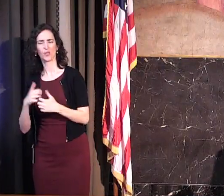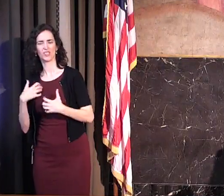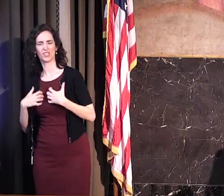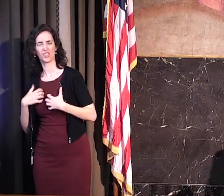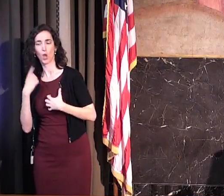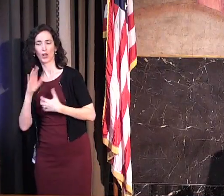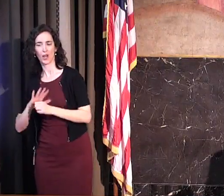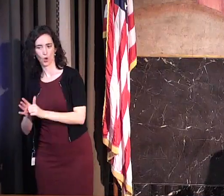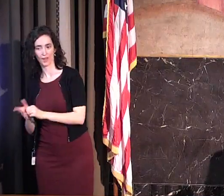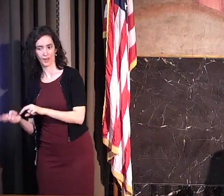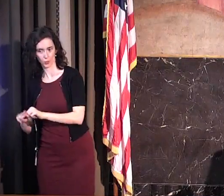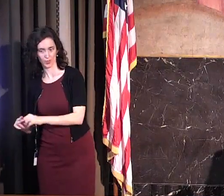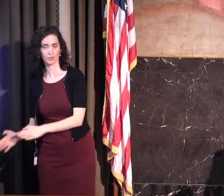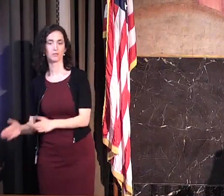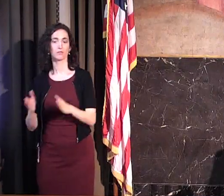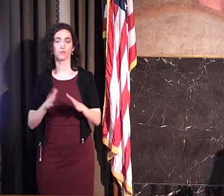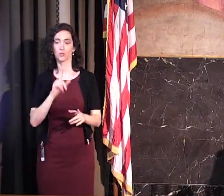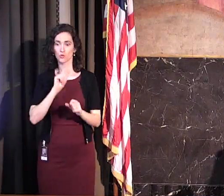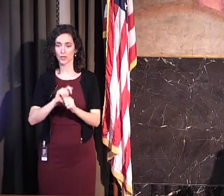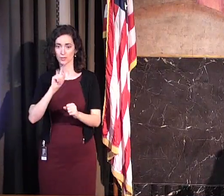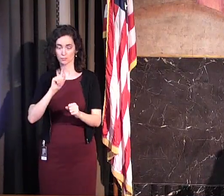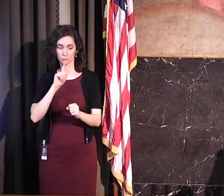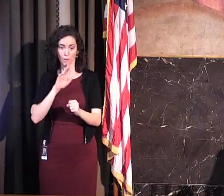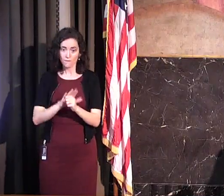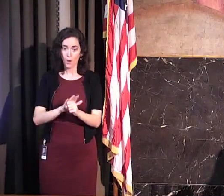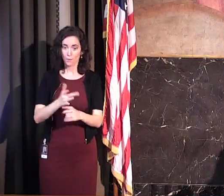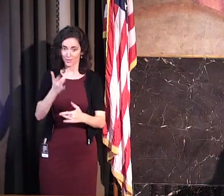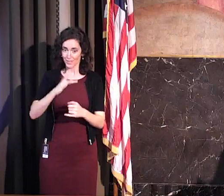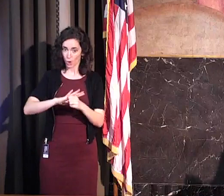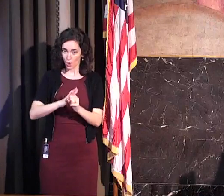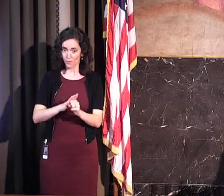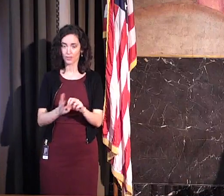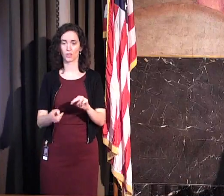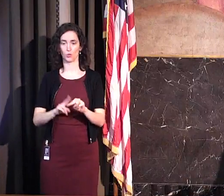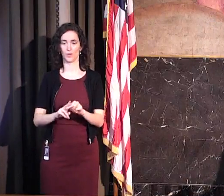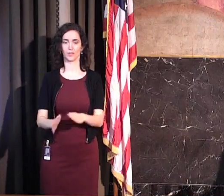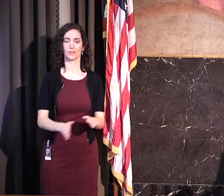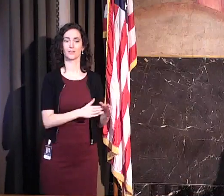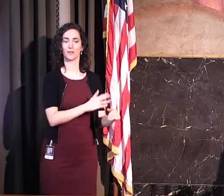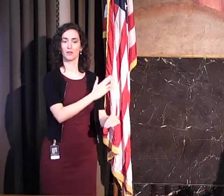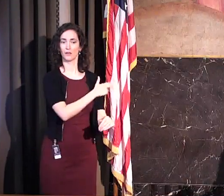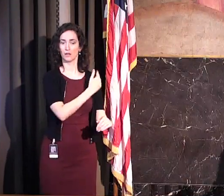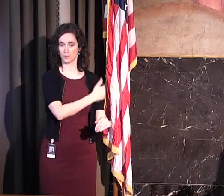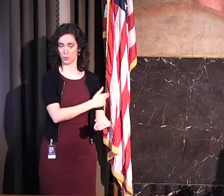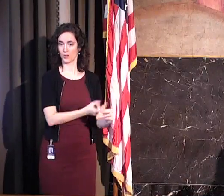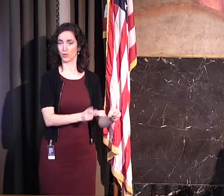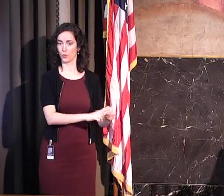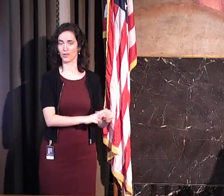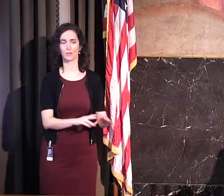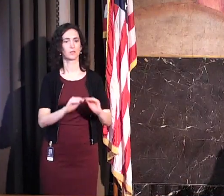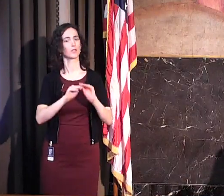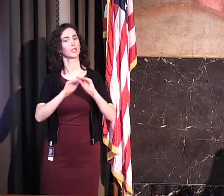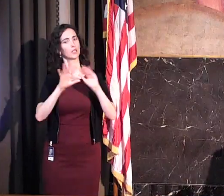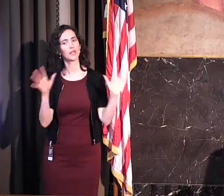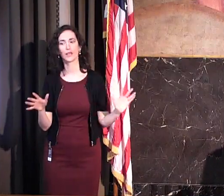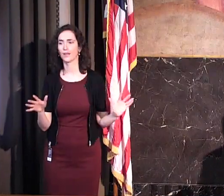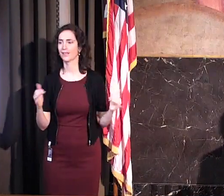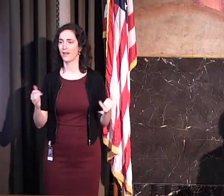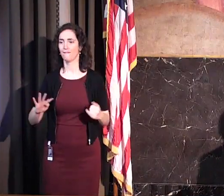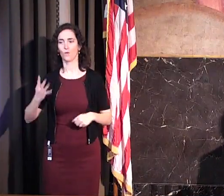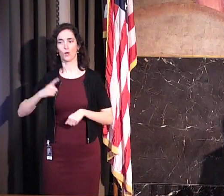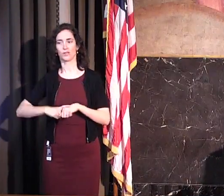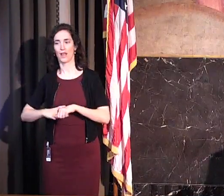and hospitalizations are going up. It is unmistakable that we are in a fourth surge now. If you look